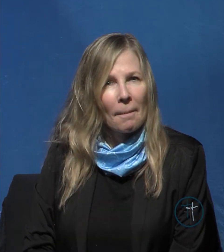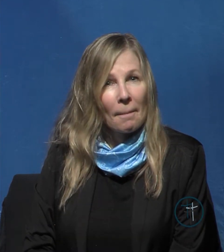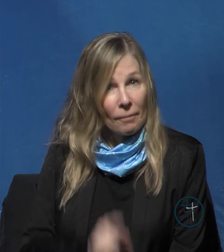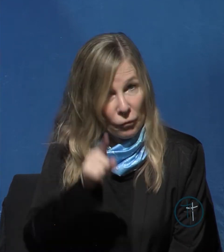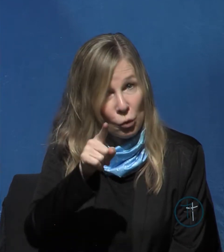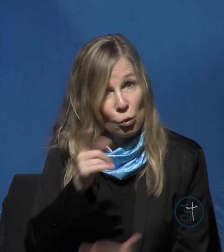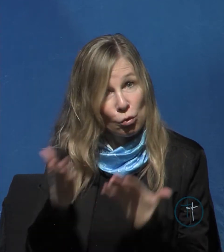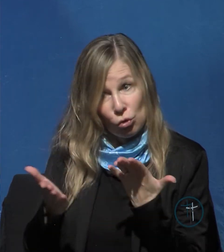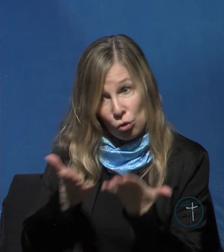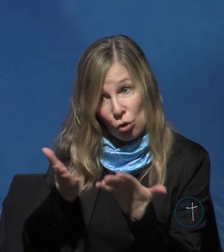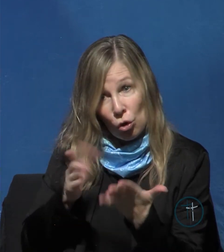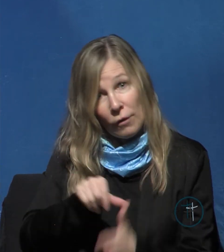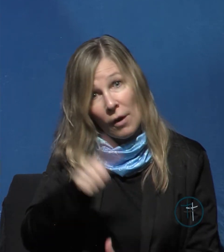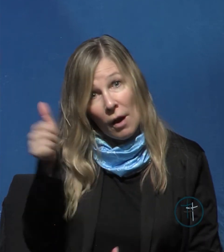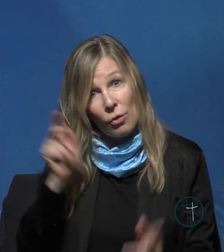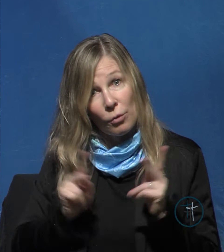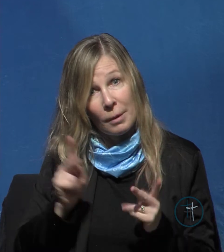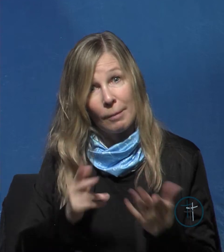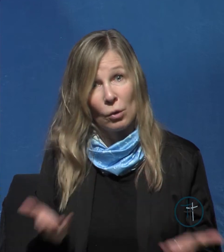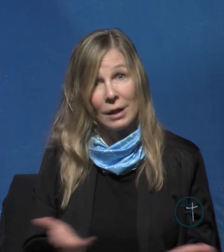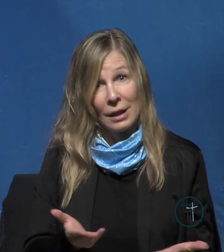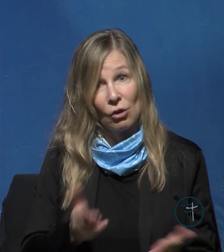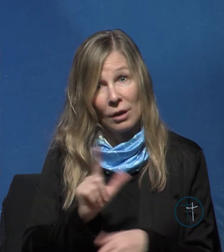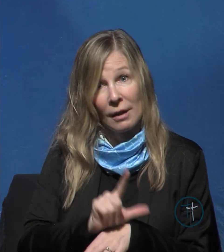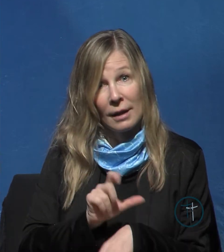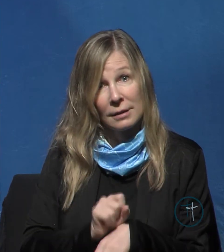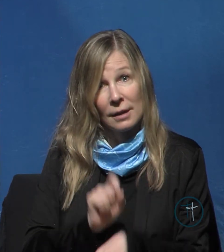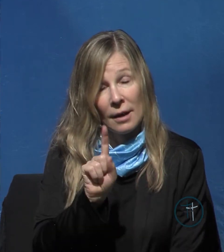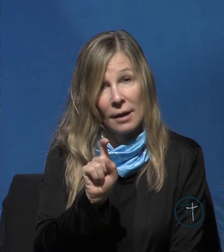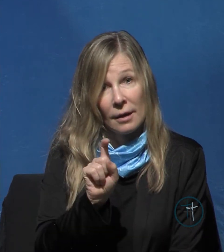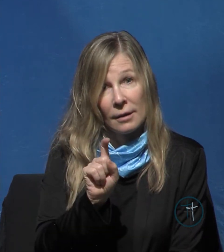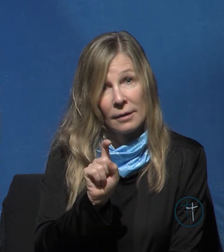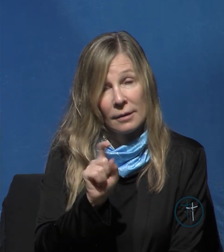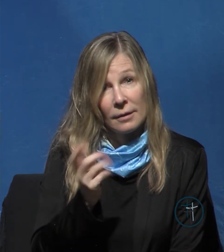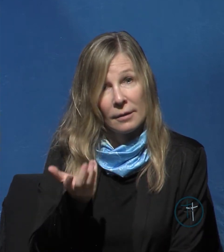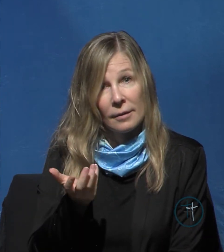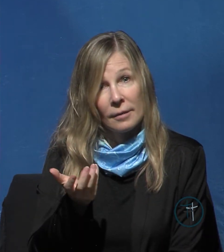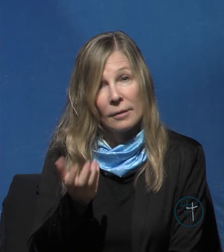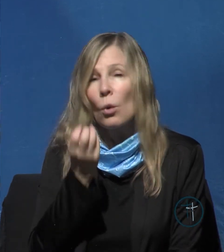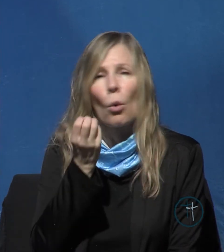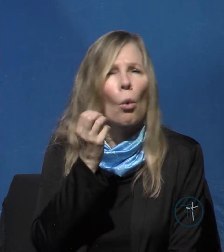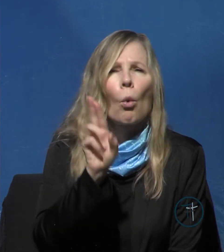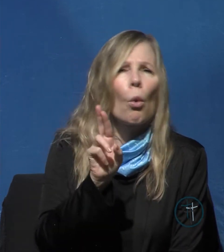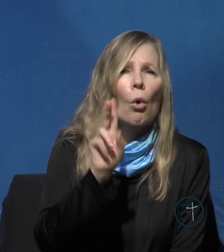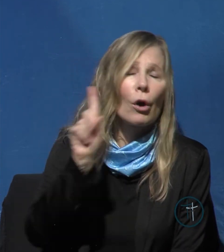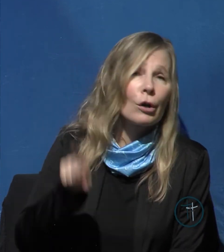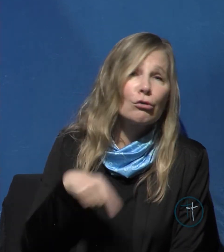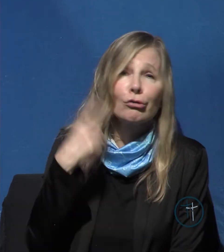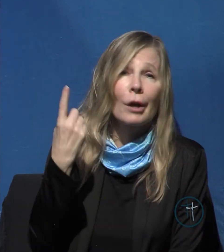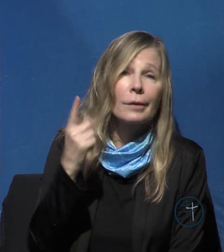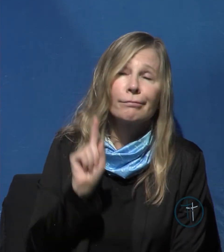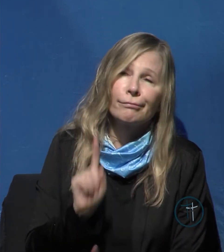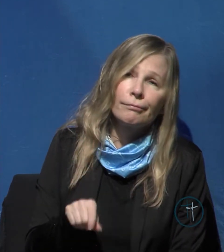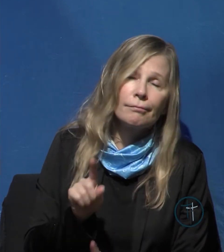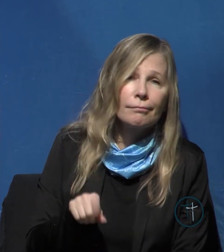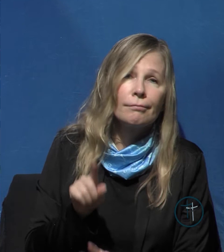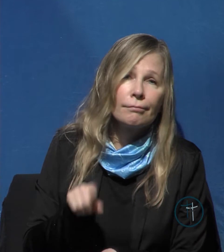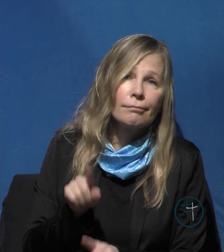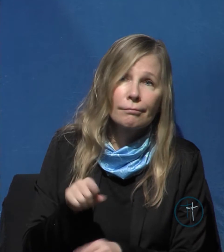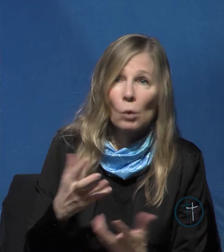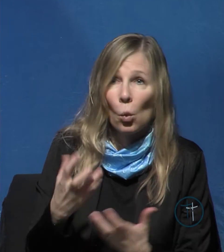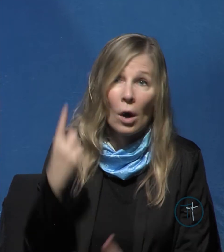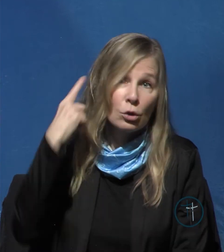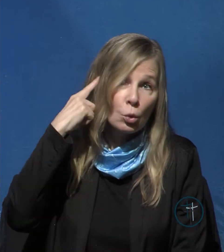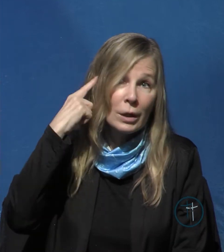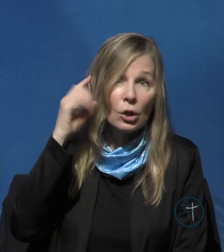Do you serve other people here at Lakeside? Or are you just an attendee who wants to hear